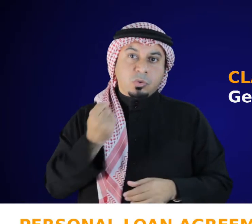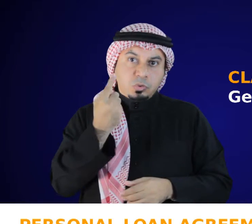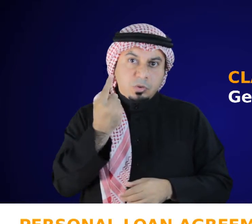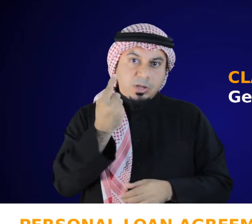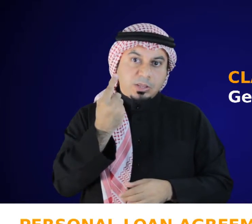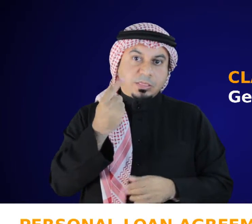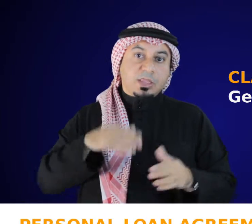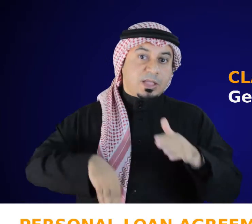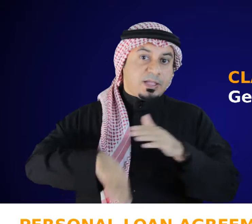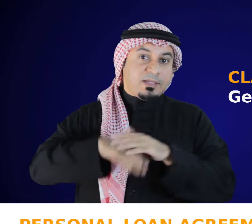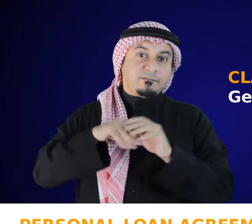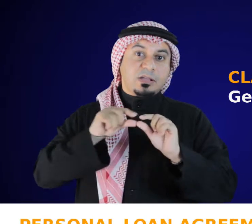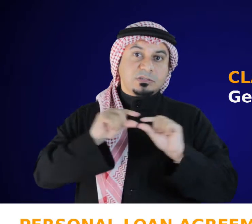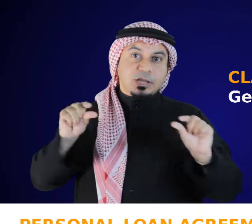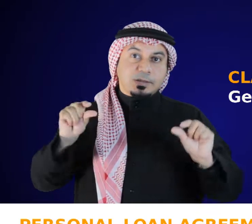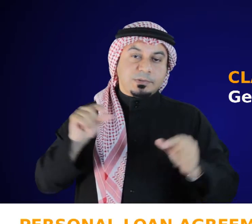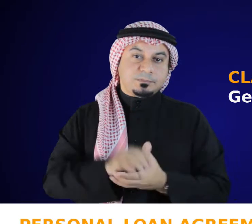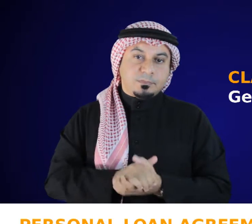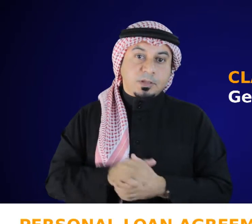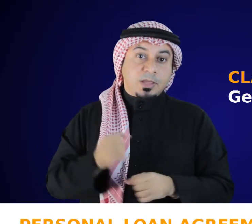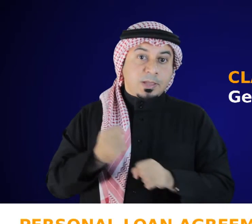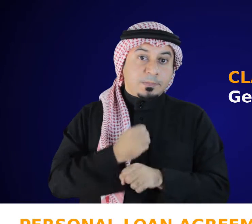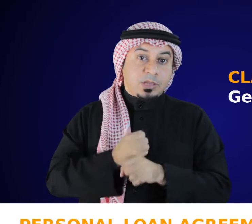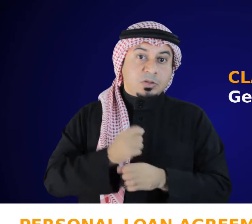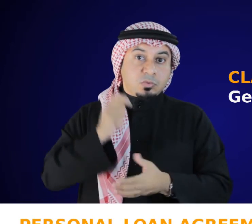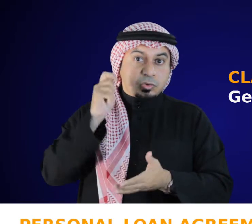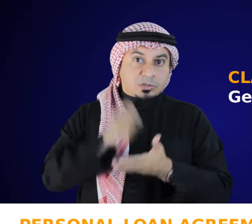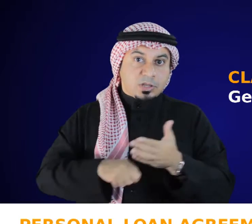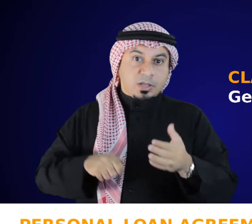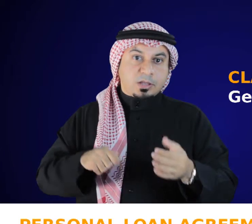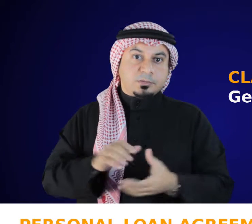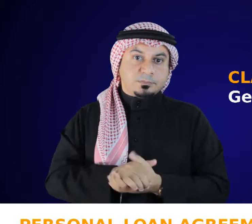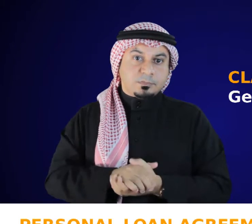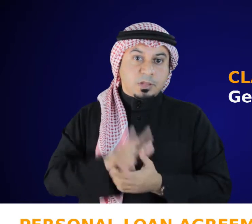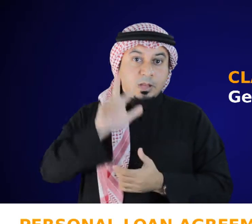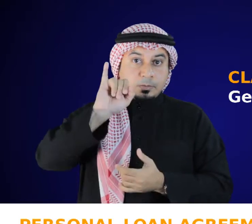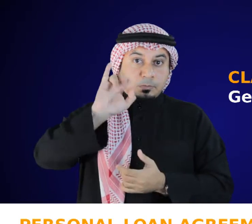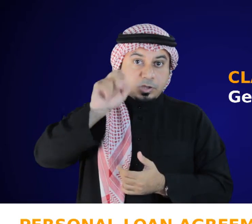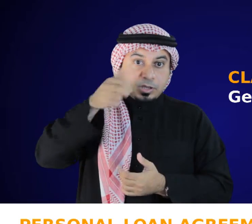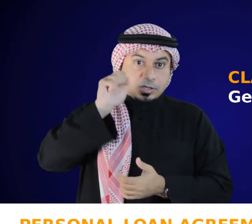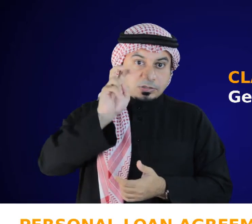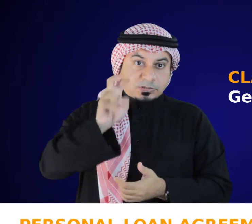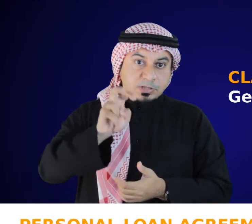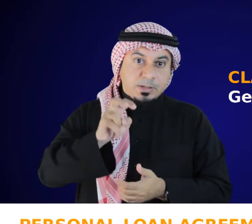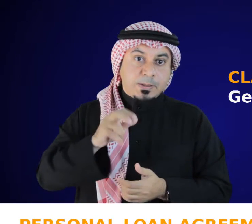all the existing accounts and arrange a set-off amongst the balances of such accounts to settle any